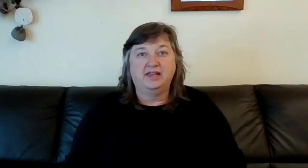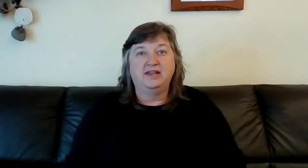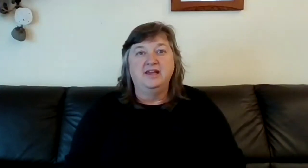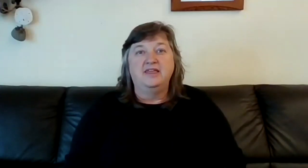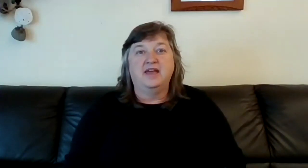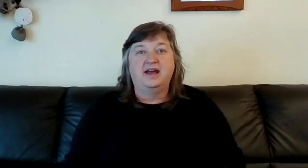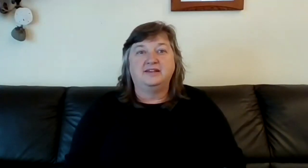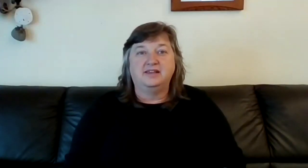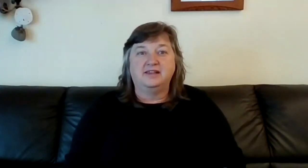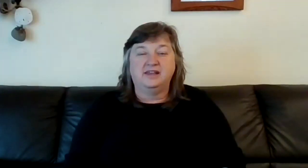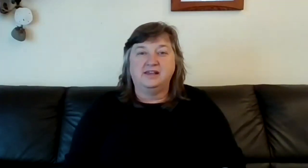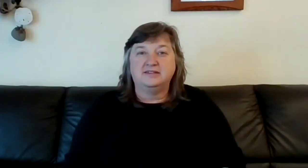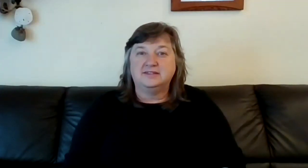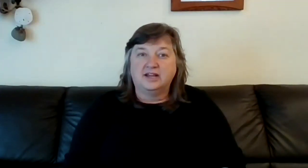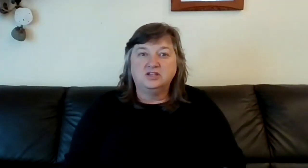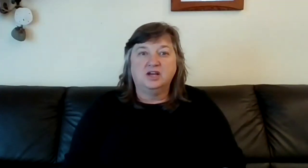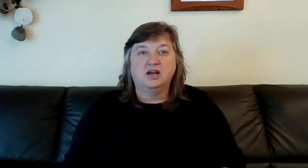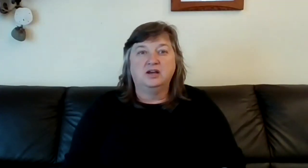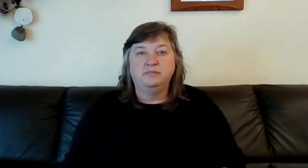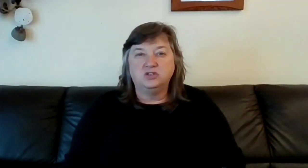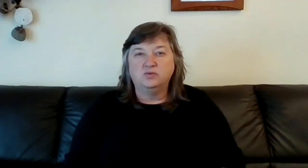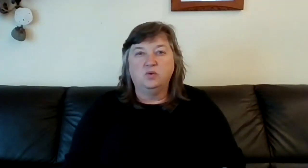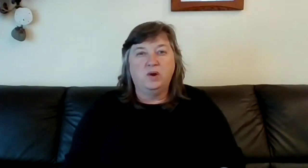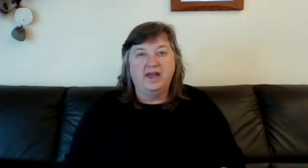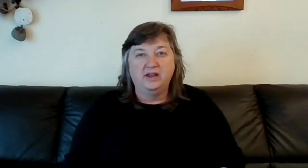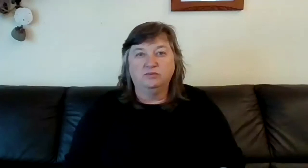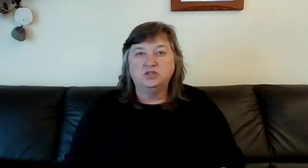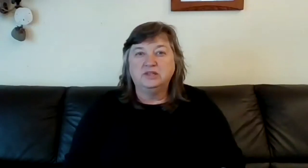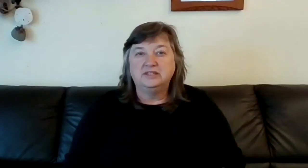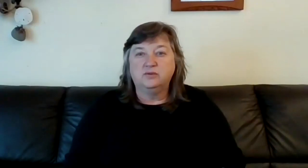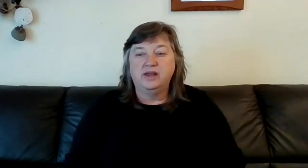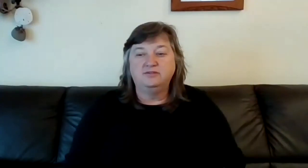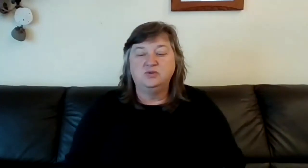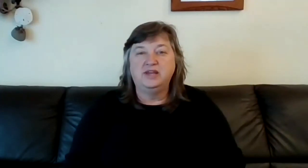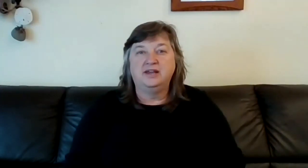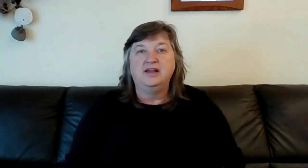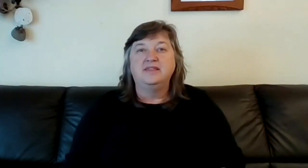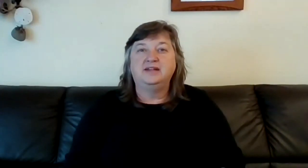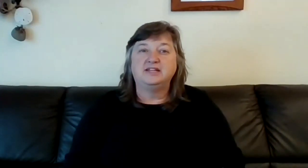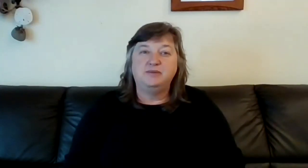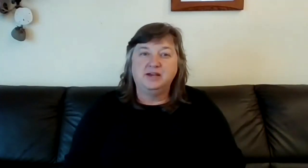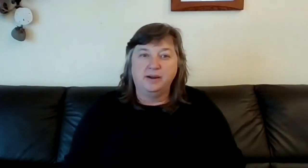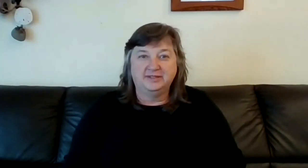spelling that is such a habitual way, a ritualistic way of doing it, that it has become a